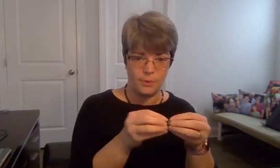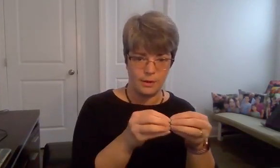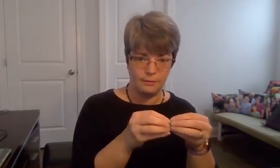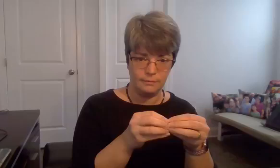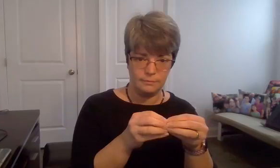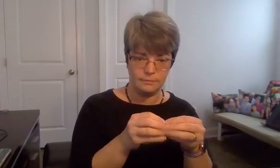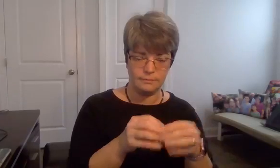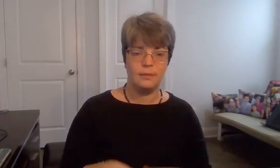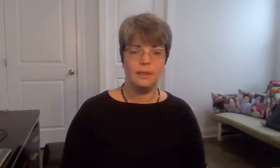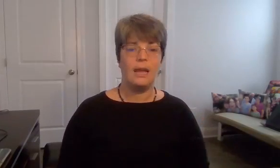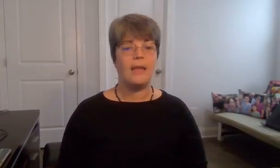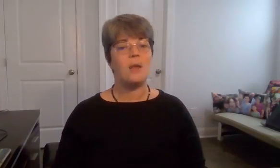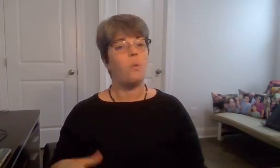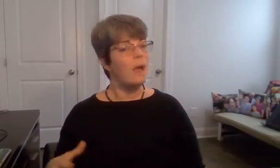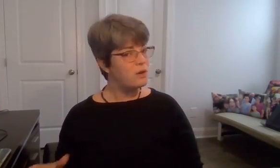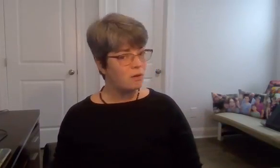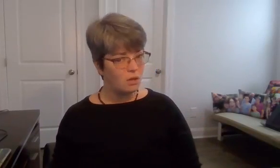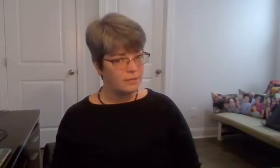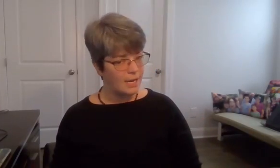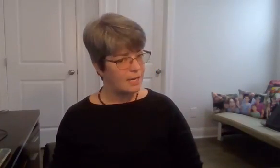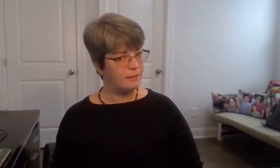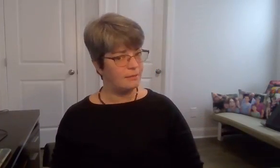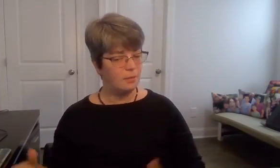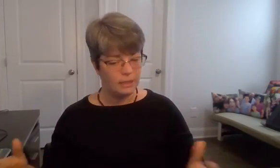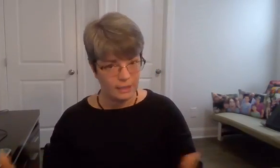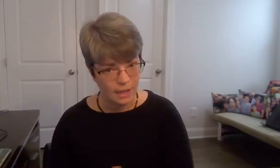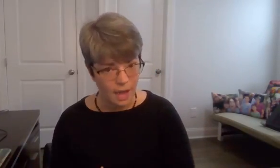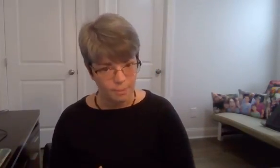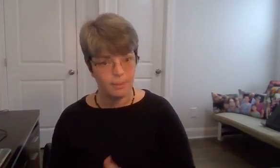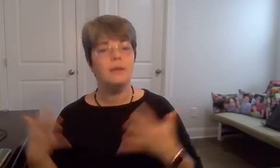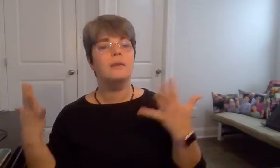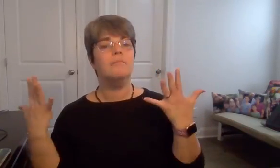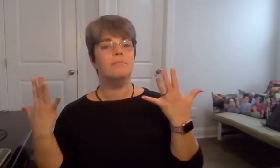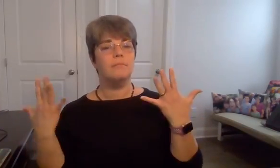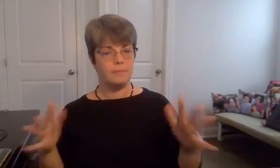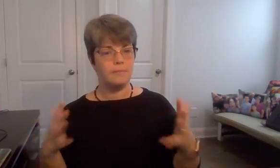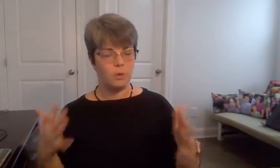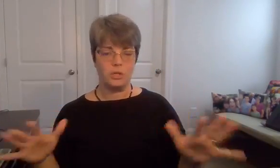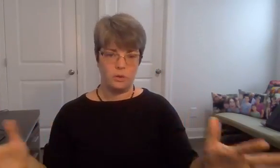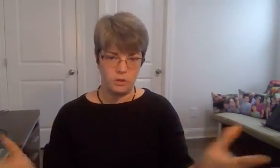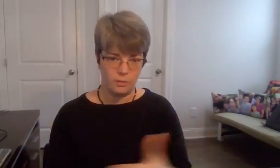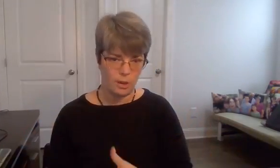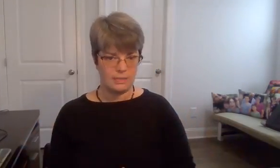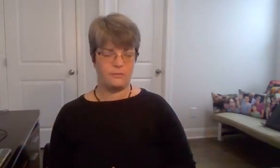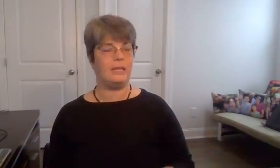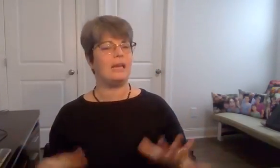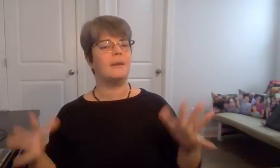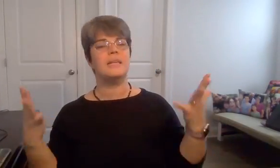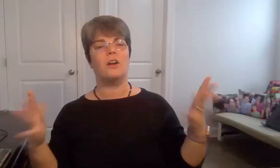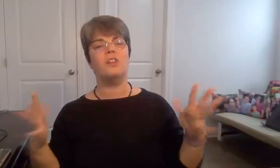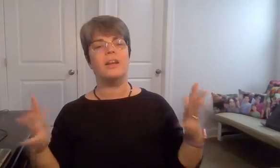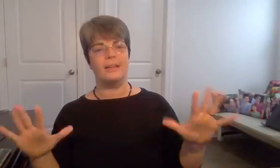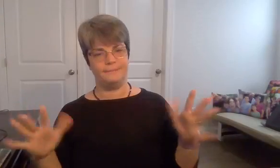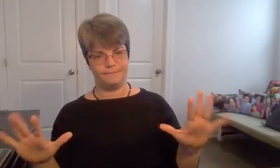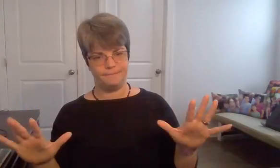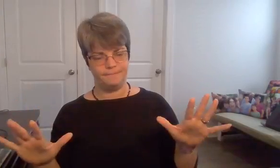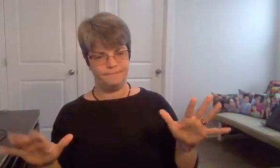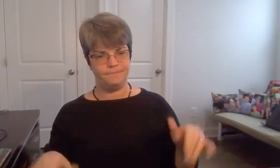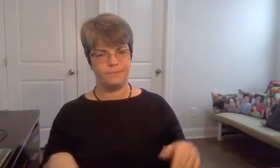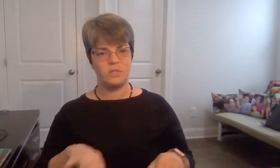more. And then when you're all done cleaning up, or you're in the process of cleaning up, say all done, so that